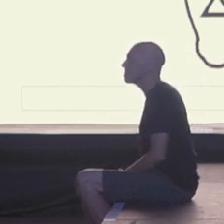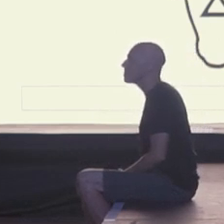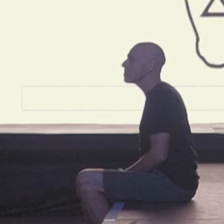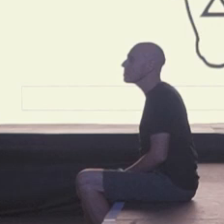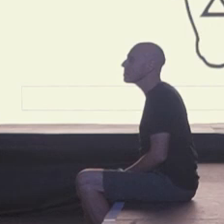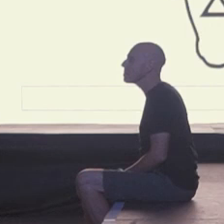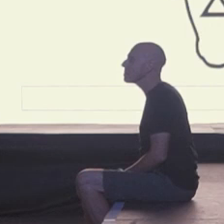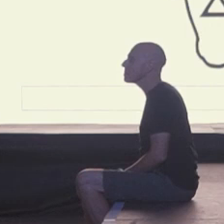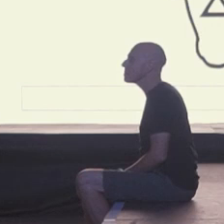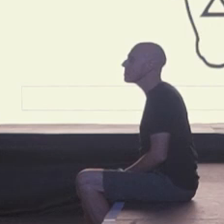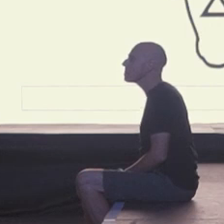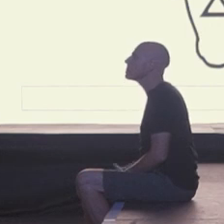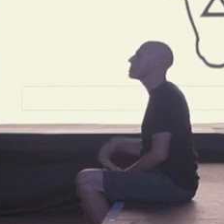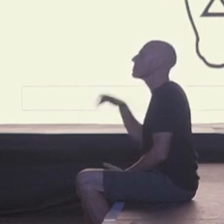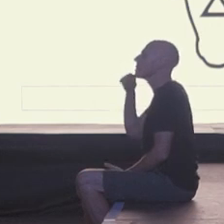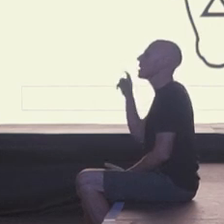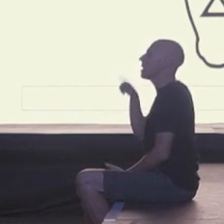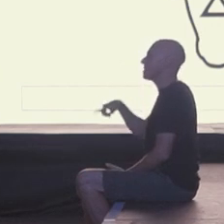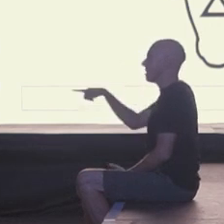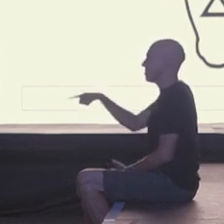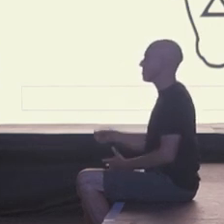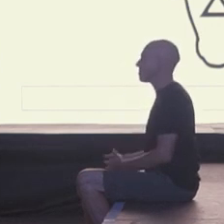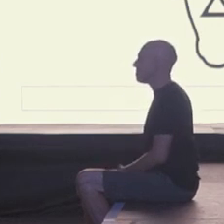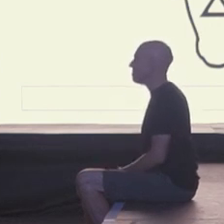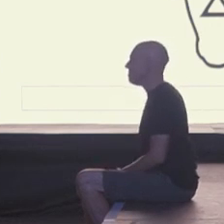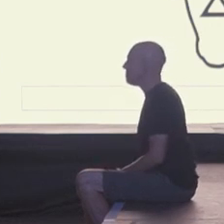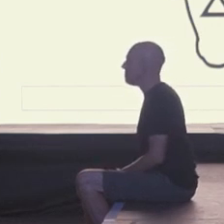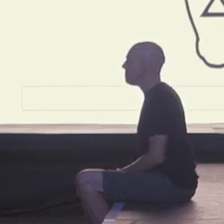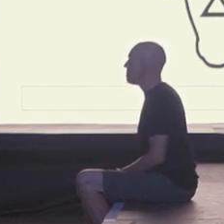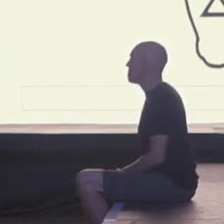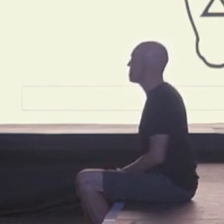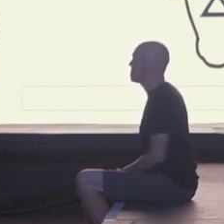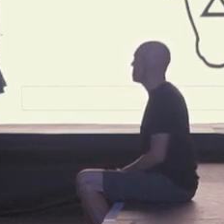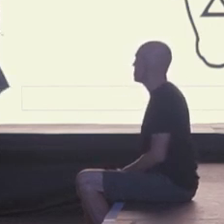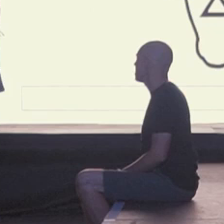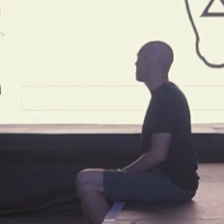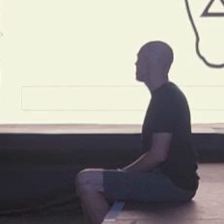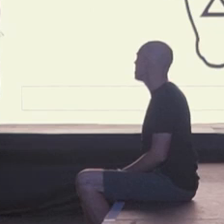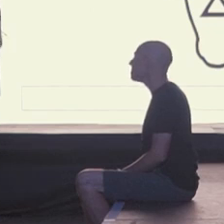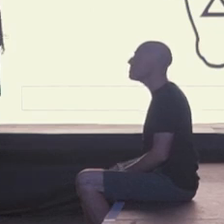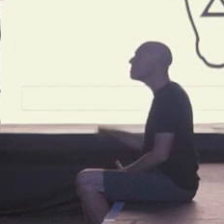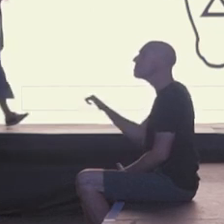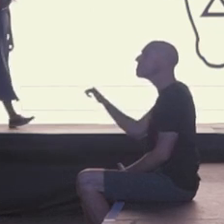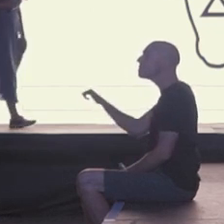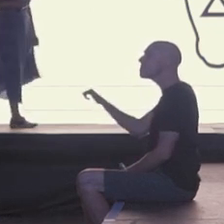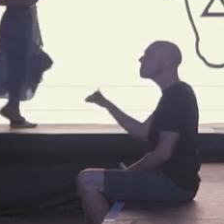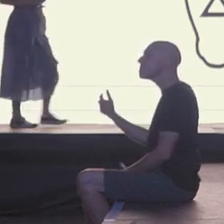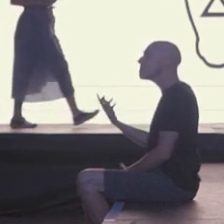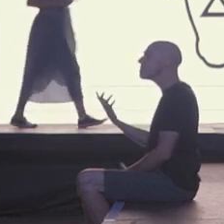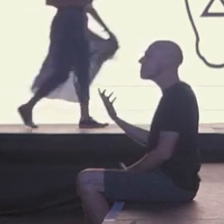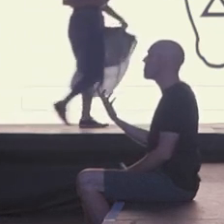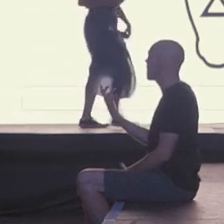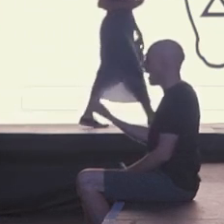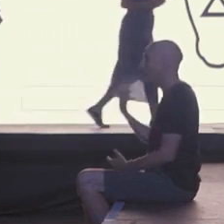Oh, okay, I'm starting. So that's a great question. And yes, we do have meetings. I once had a journalist ask